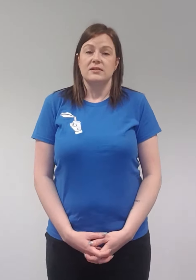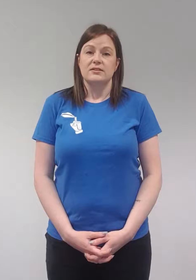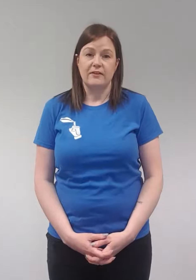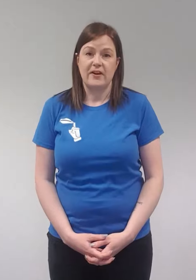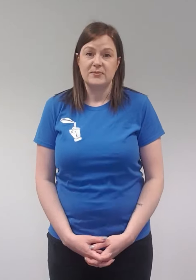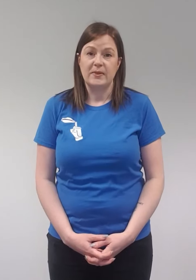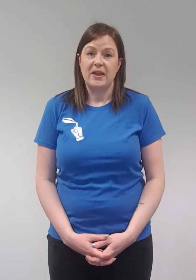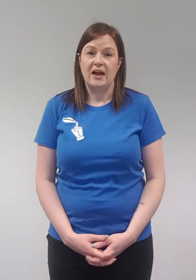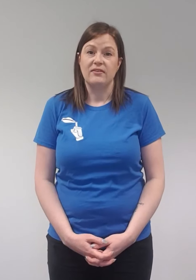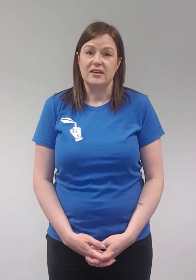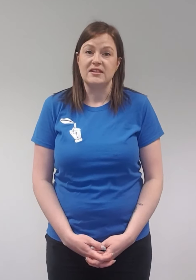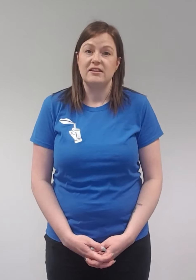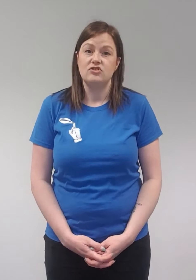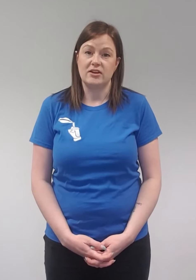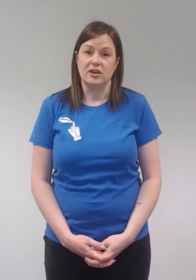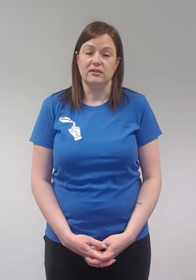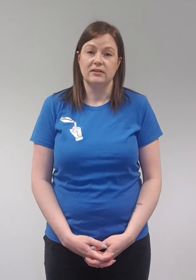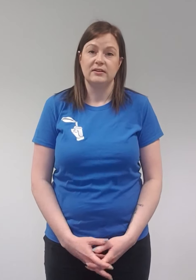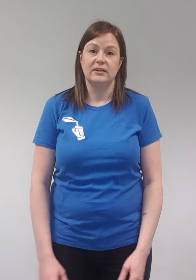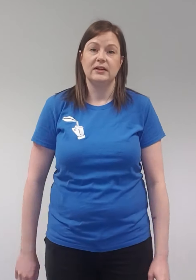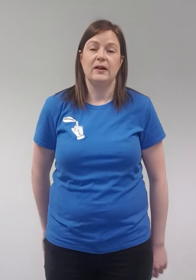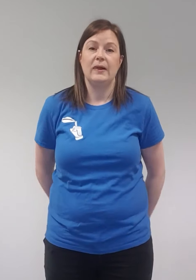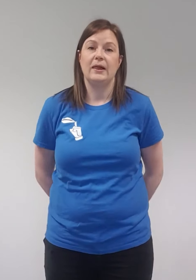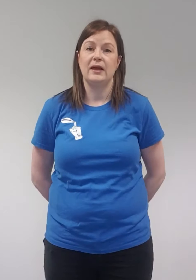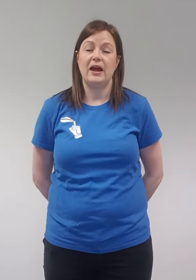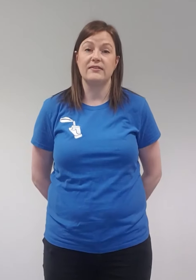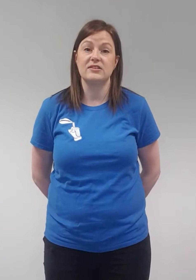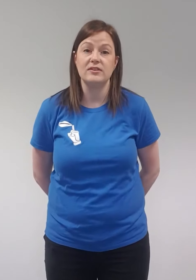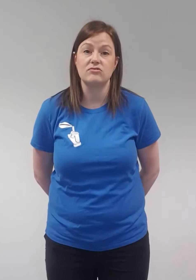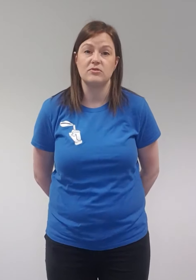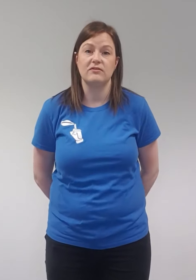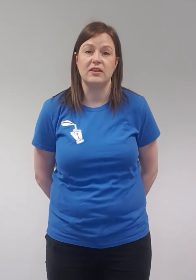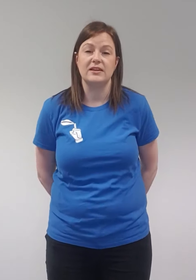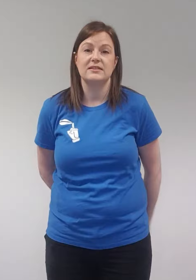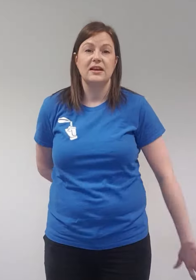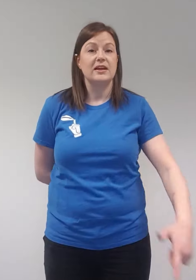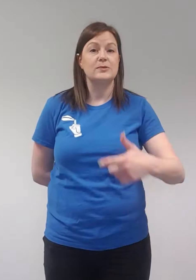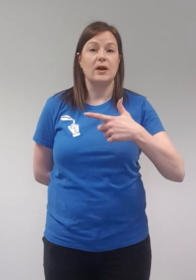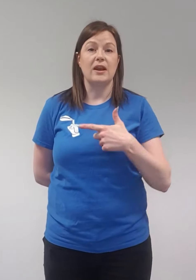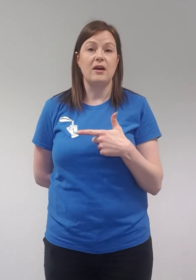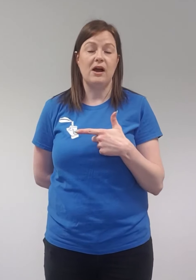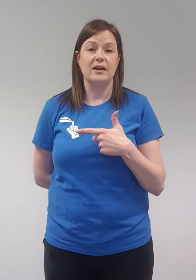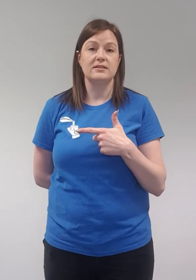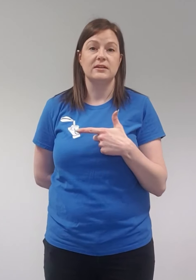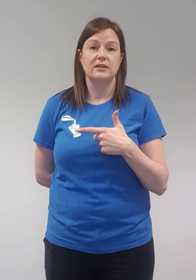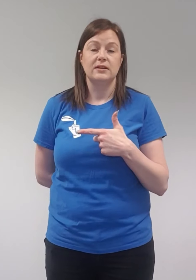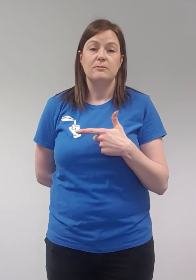So the first one that we have is injection. And the sign description for this is working L hand, moves